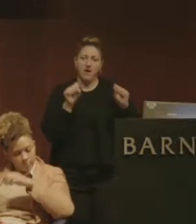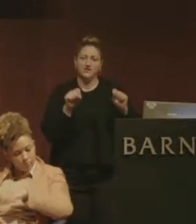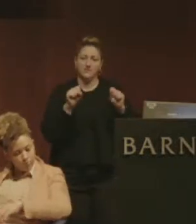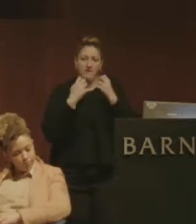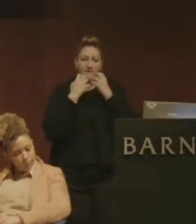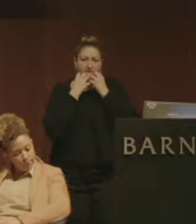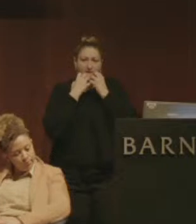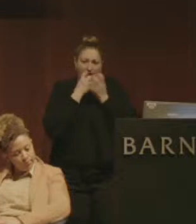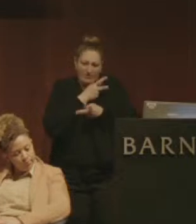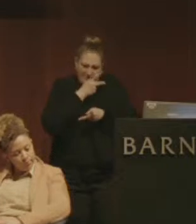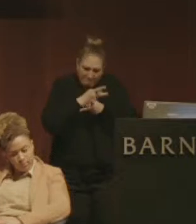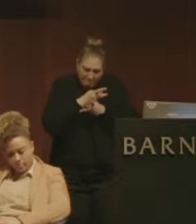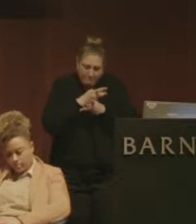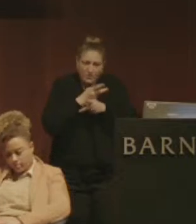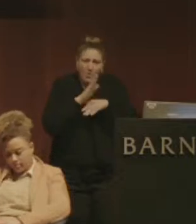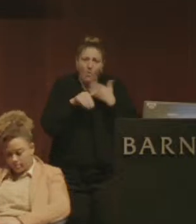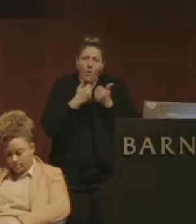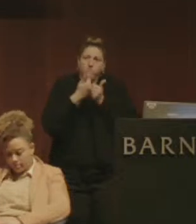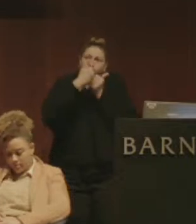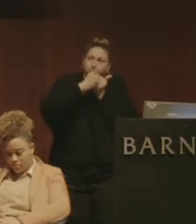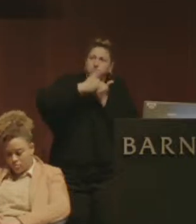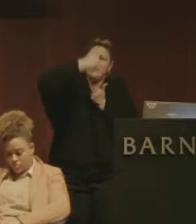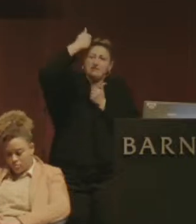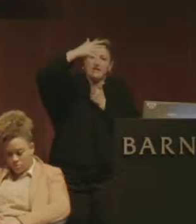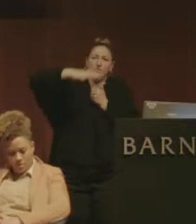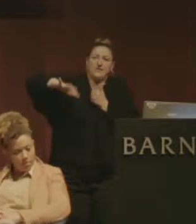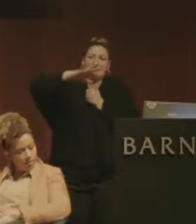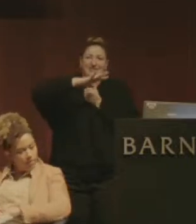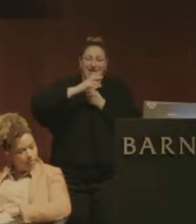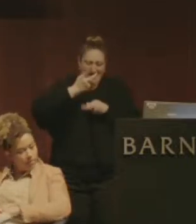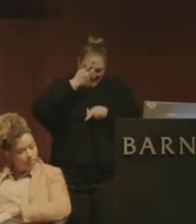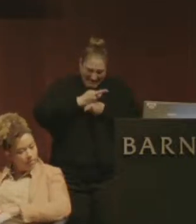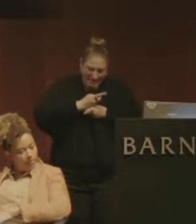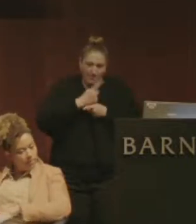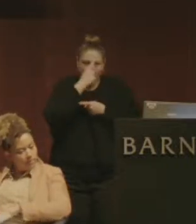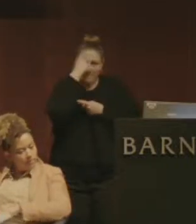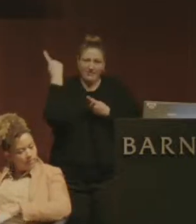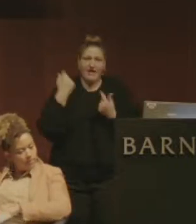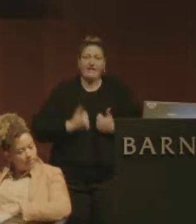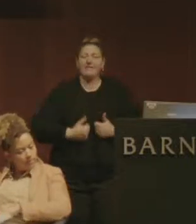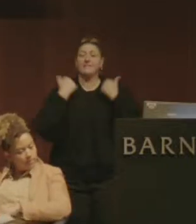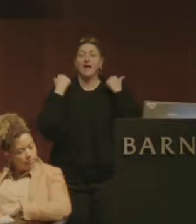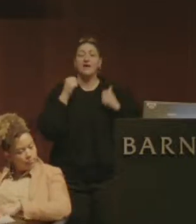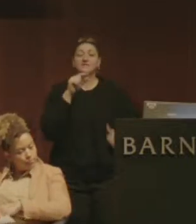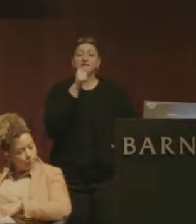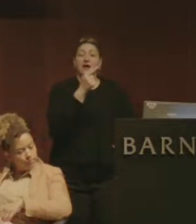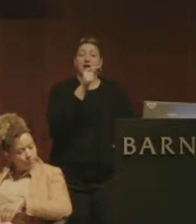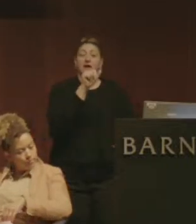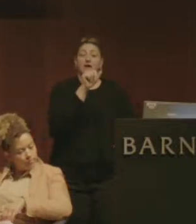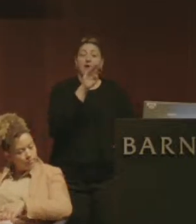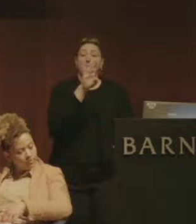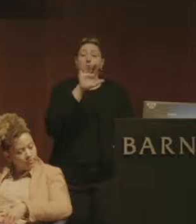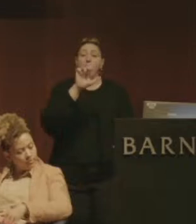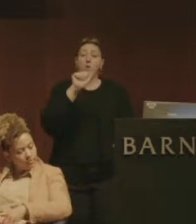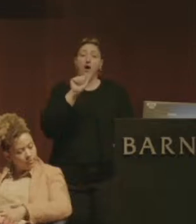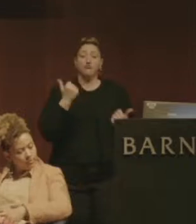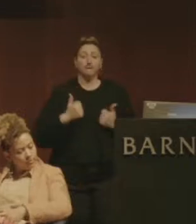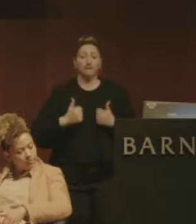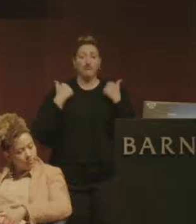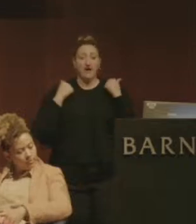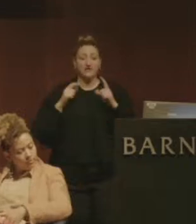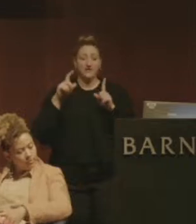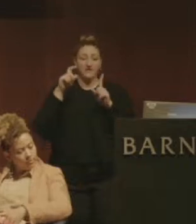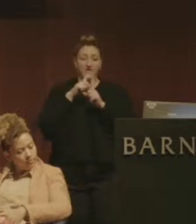of autonomous spaces and in the process Black lives. Gamboa residents now understand the term